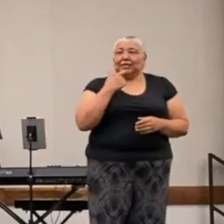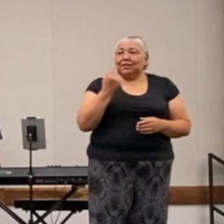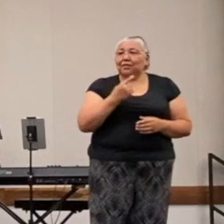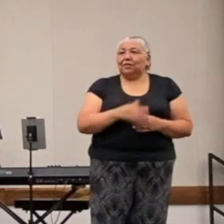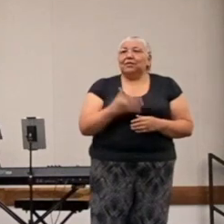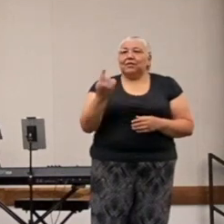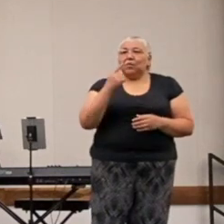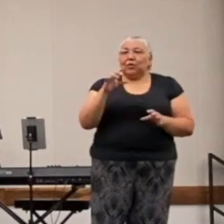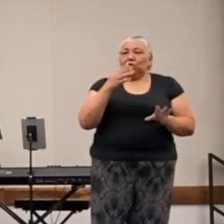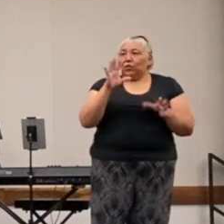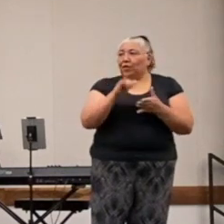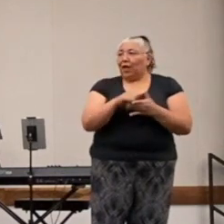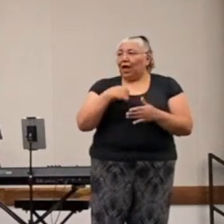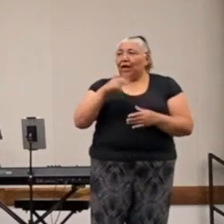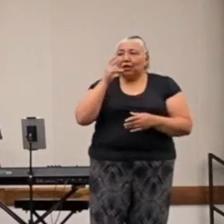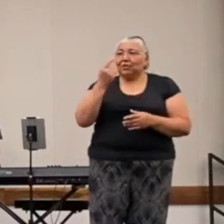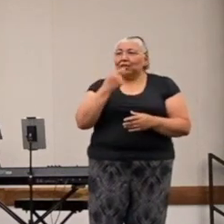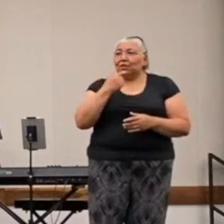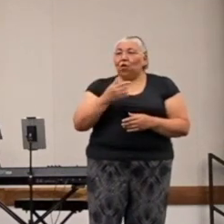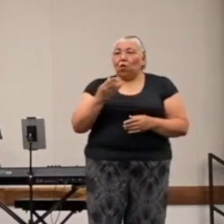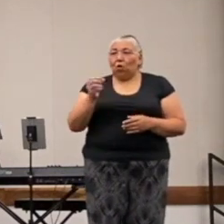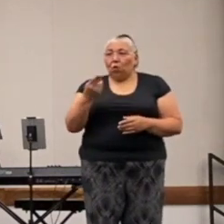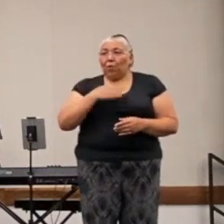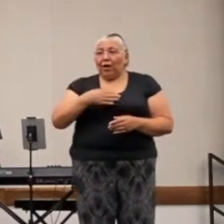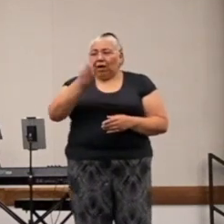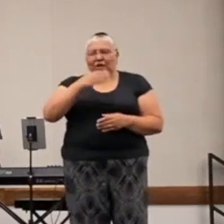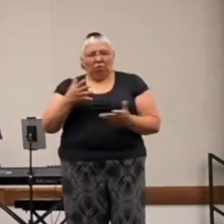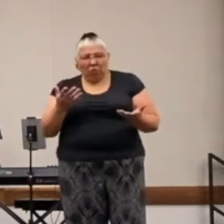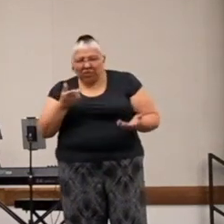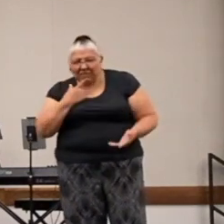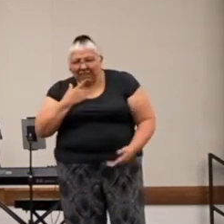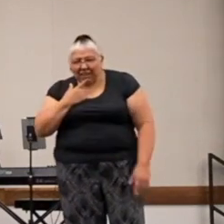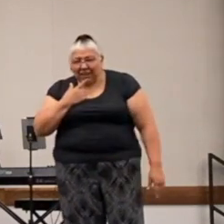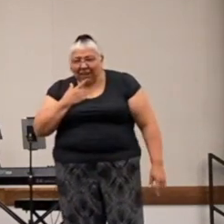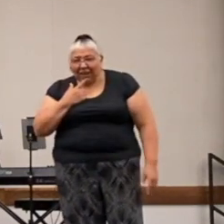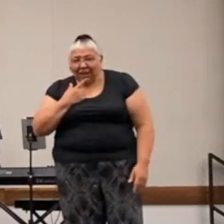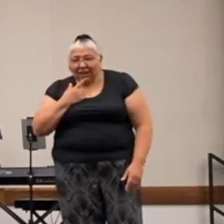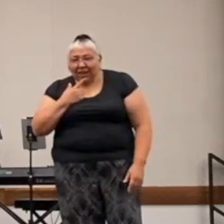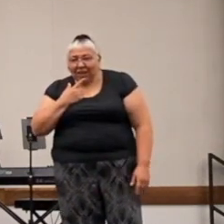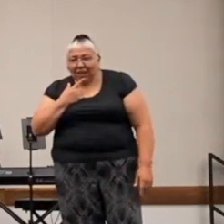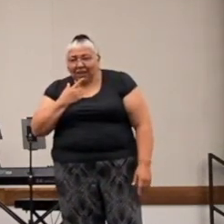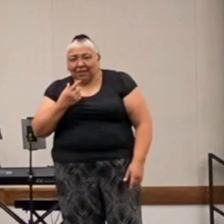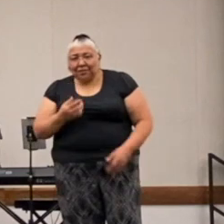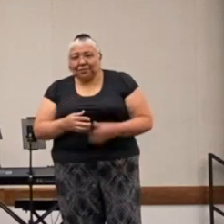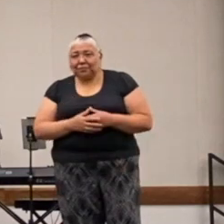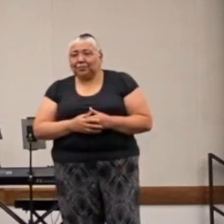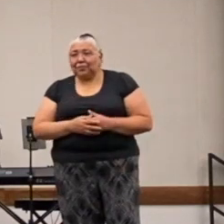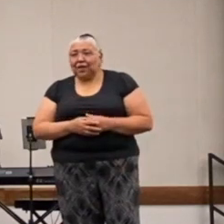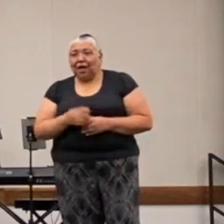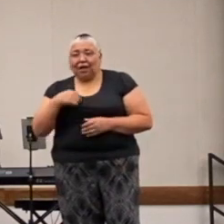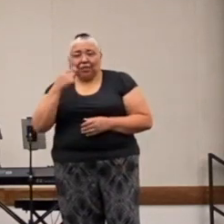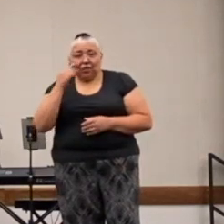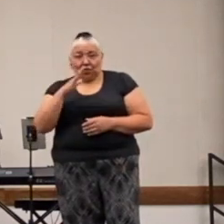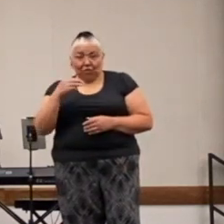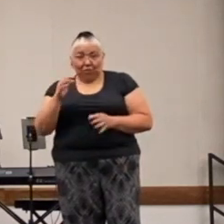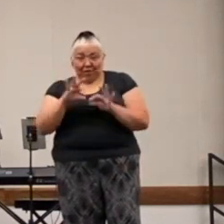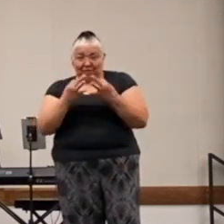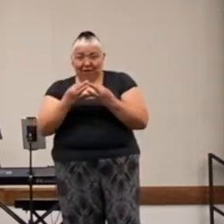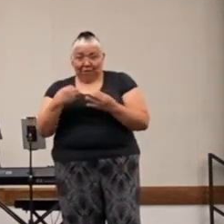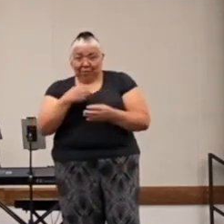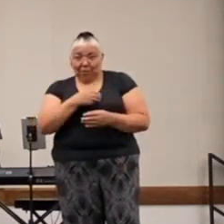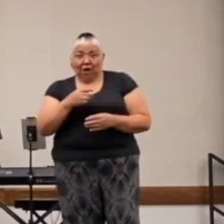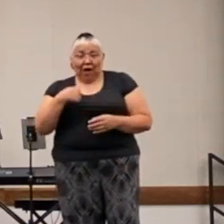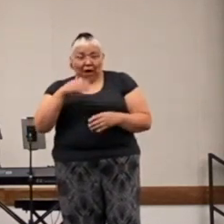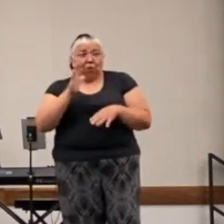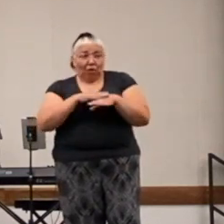somebody do it, right? When I hear someone say, oh my God, I'm like, what did you just say? Whether you're my family member or not, I'll call you